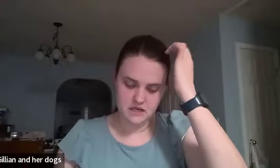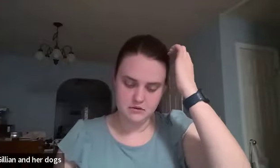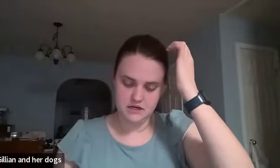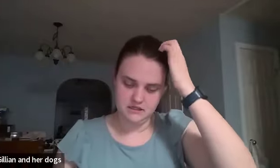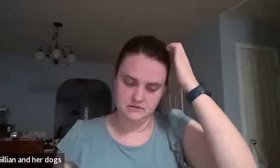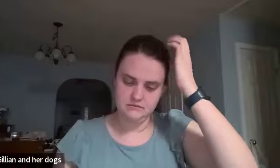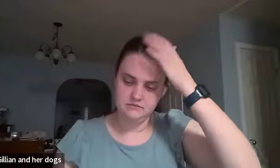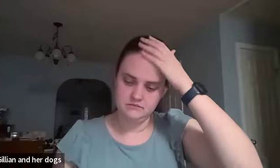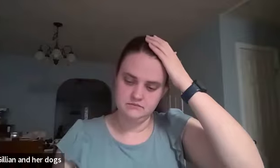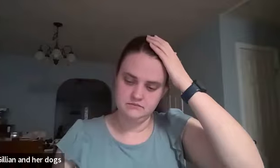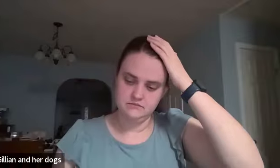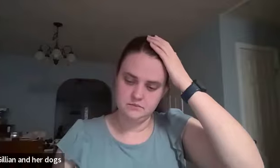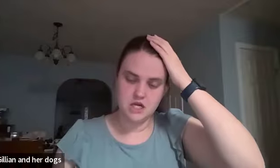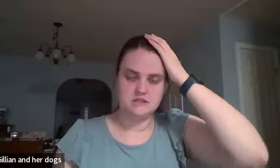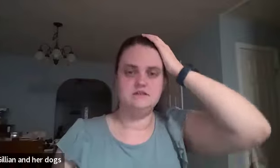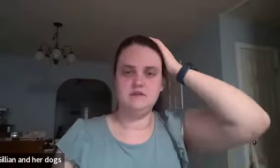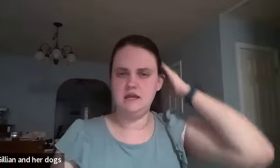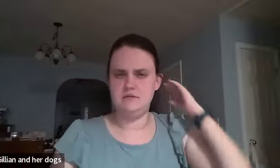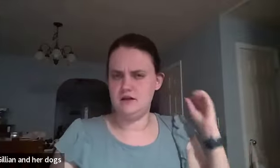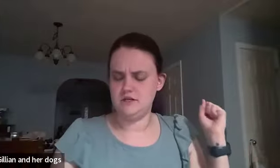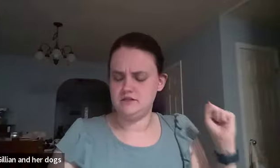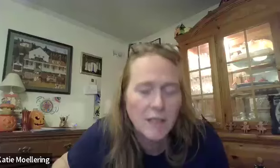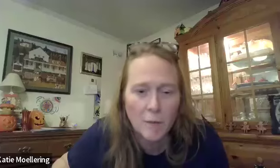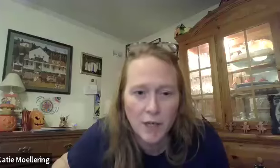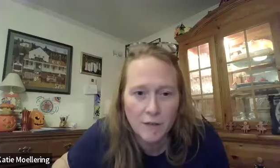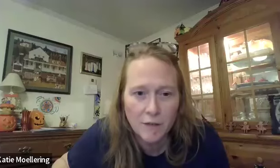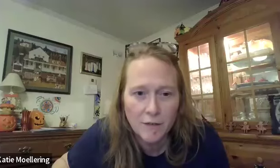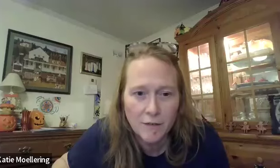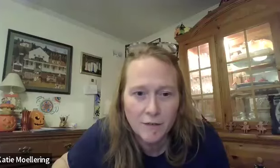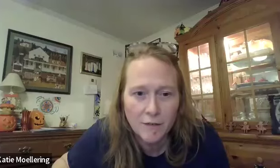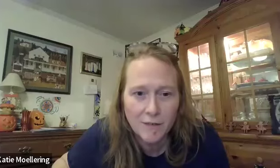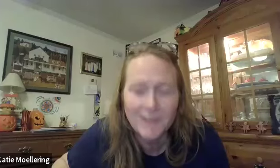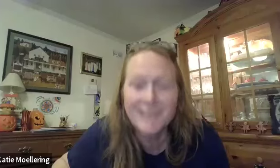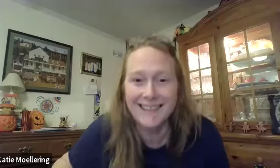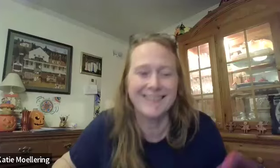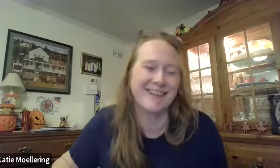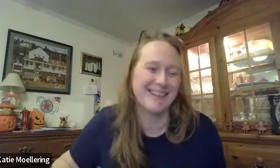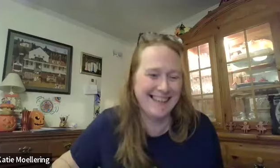not predicate, objective. I can't not Direct objective. object. That. Thank you. I was like,